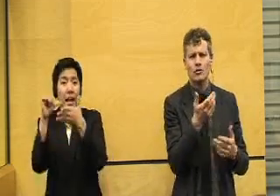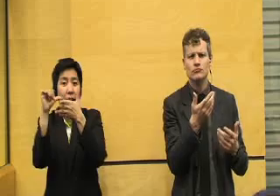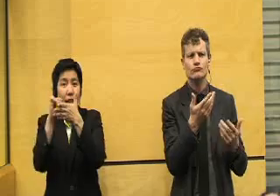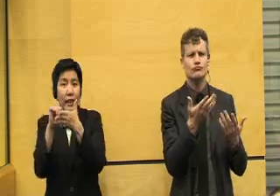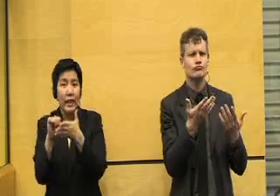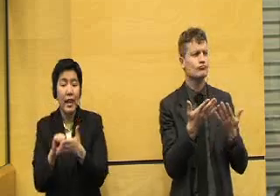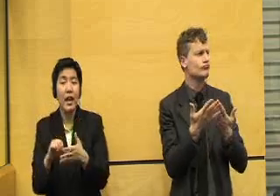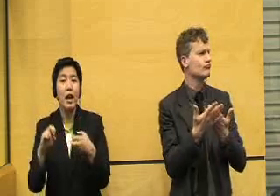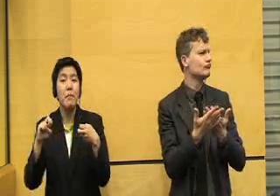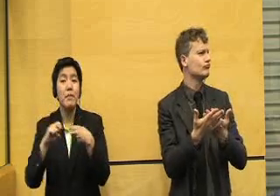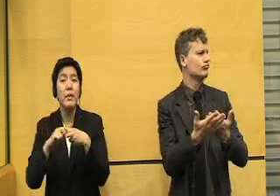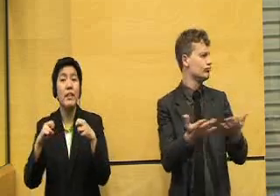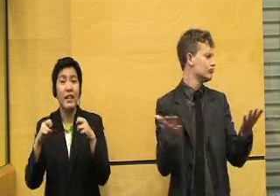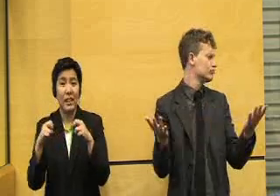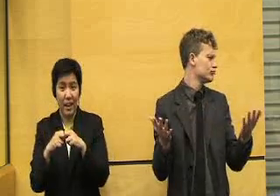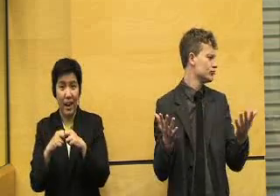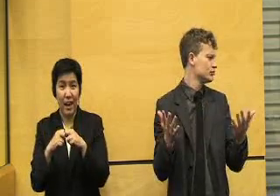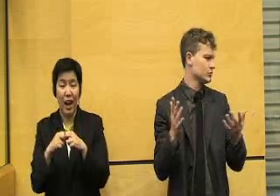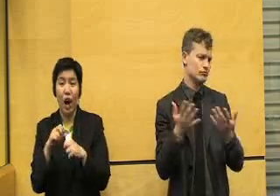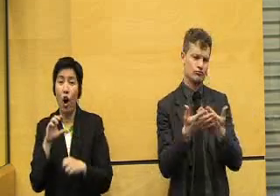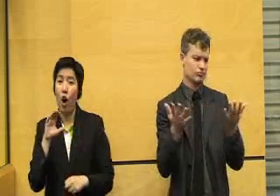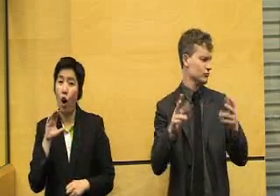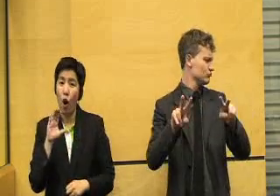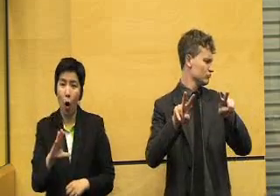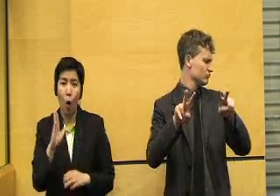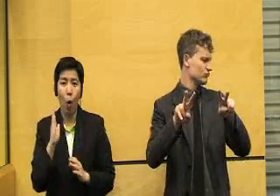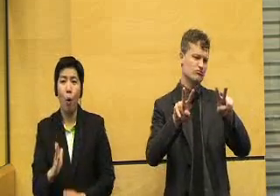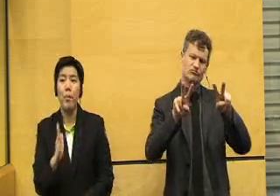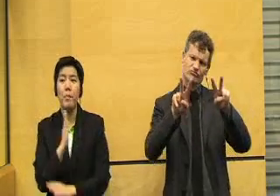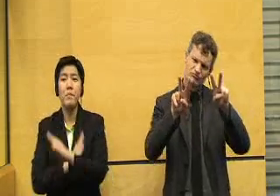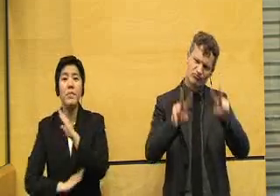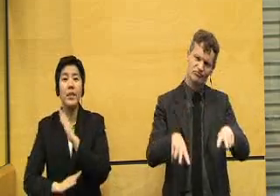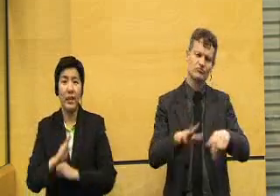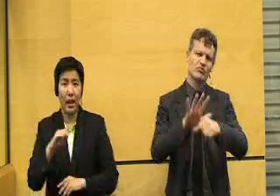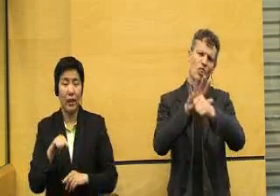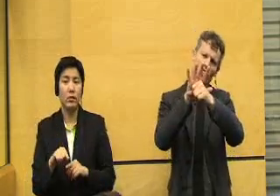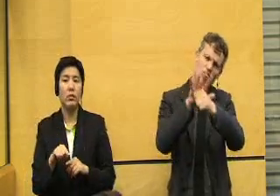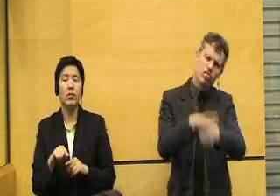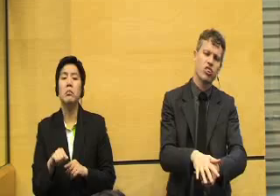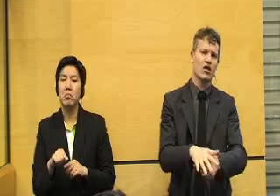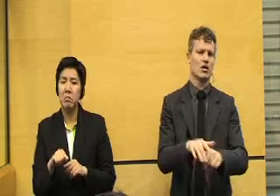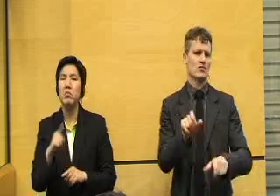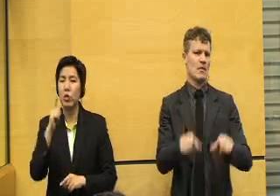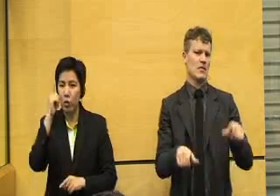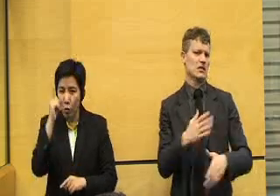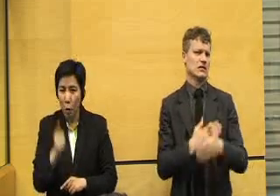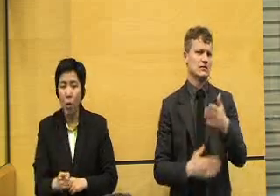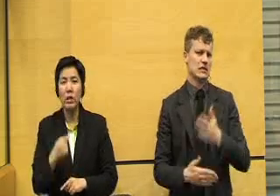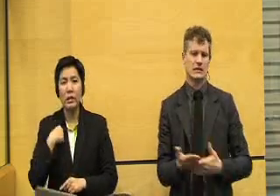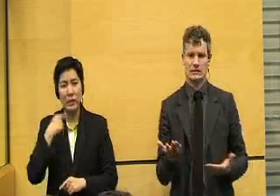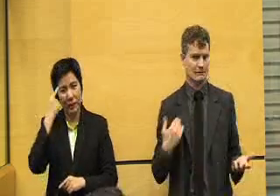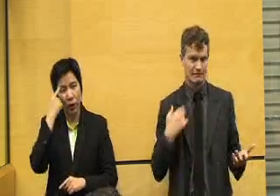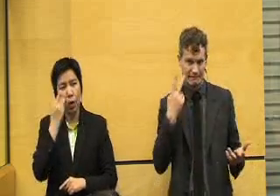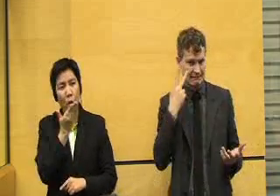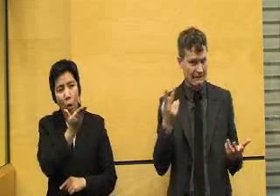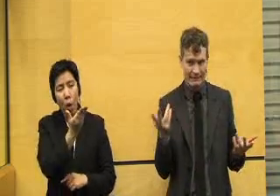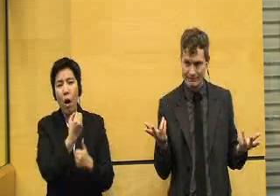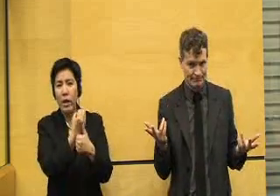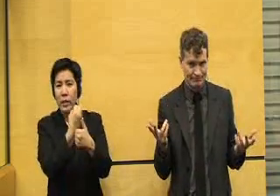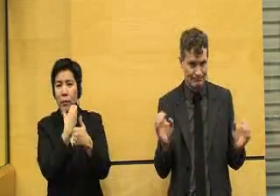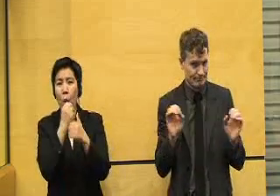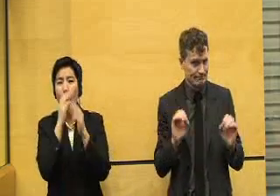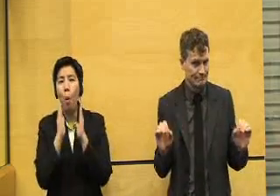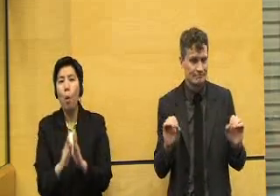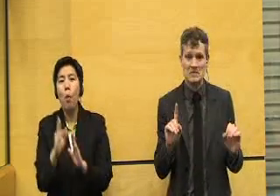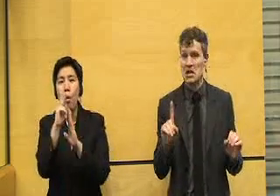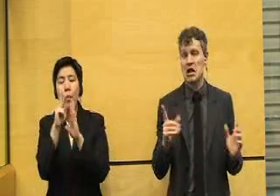persons with disabilities. I might need a legal advice on this, but it has been observed